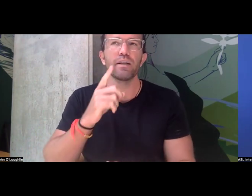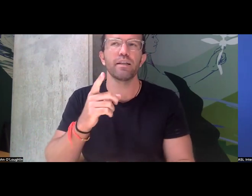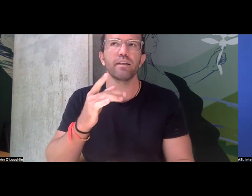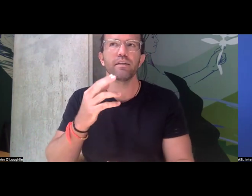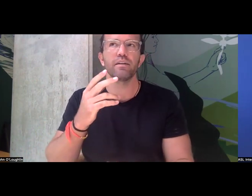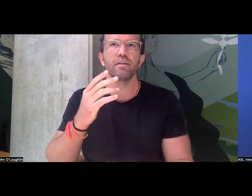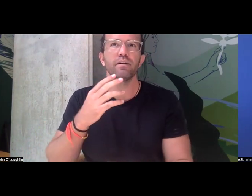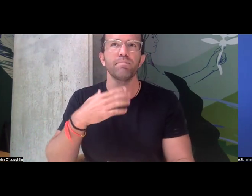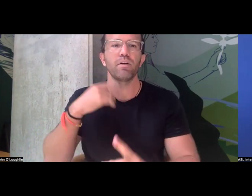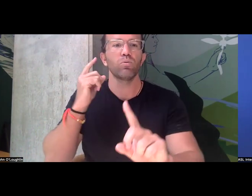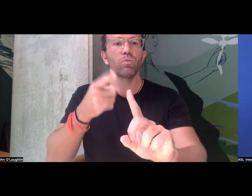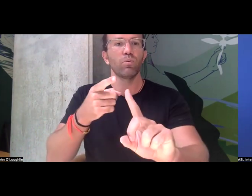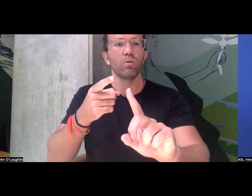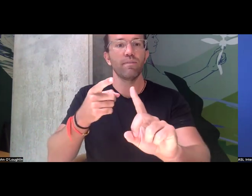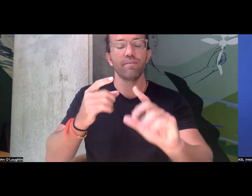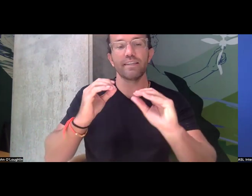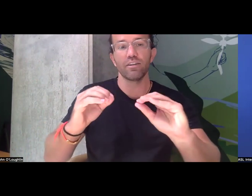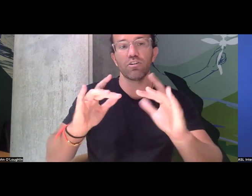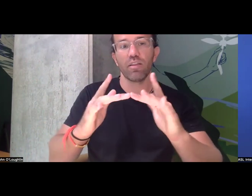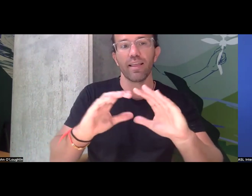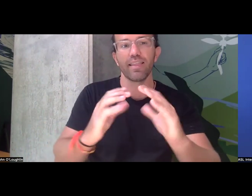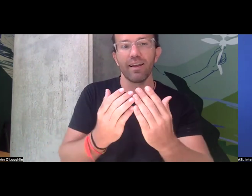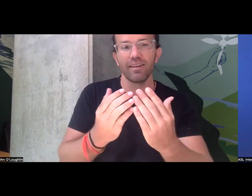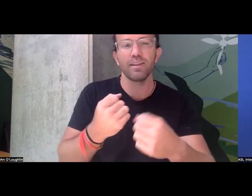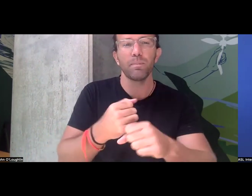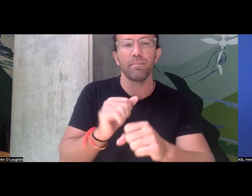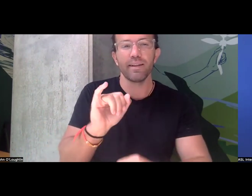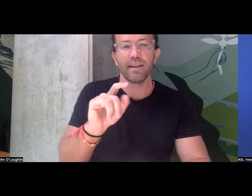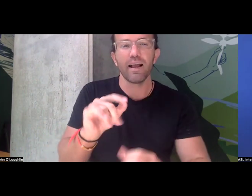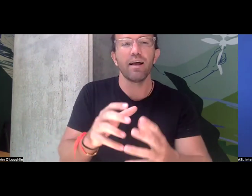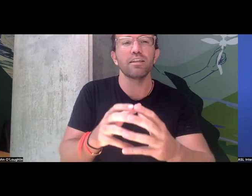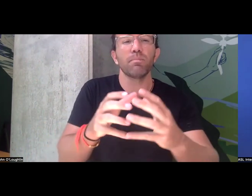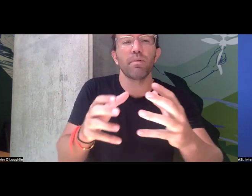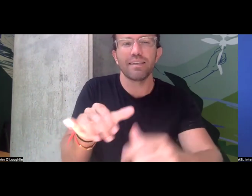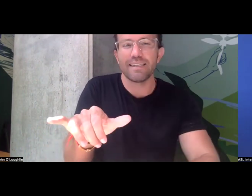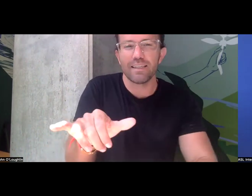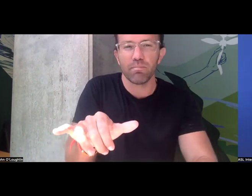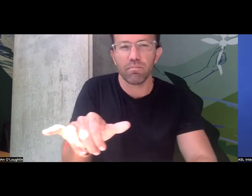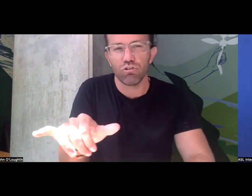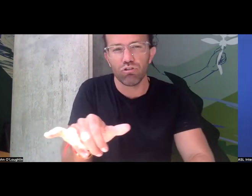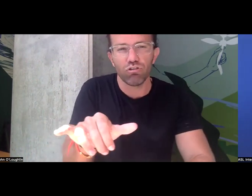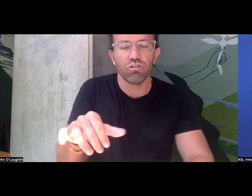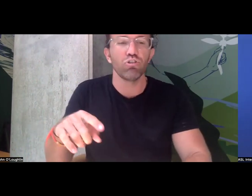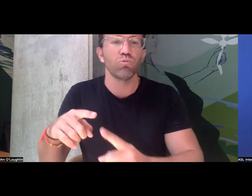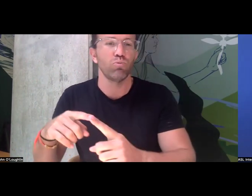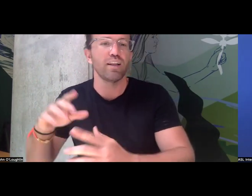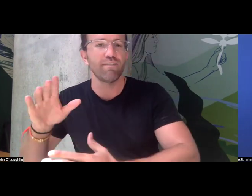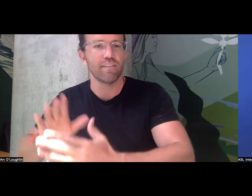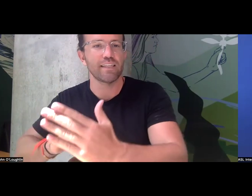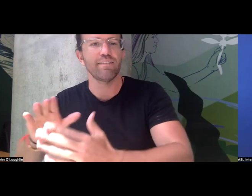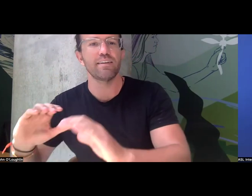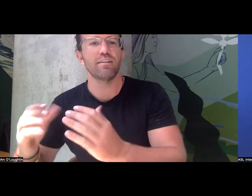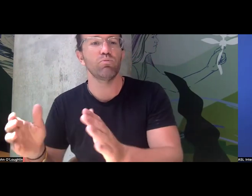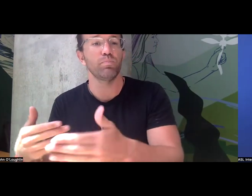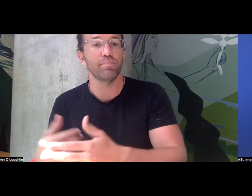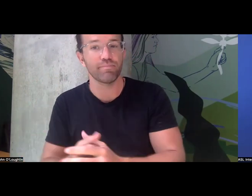Either way, I get it. Really, my goal is to teach online classes and make it as